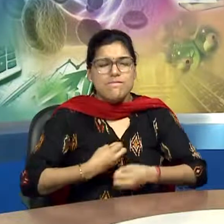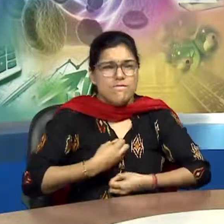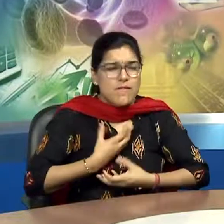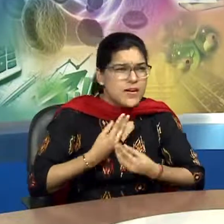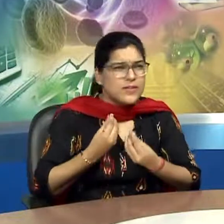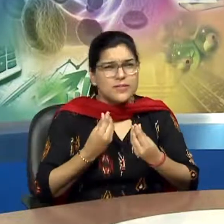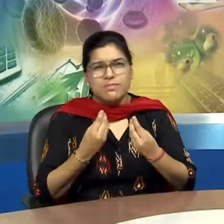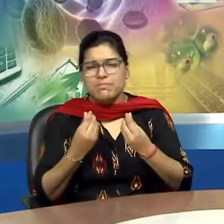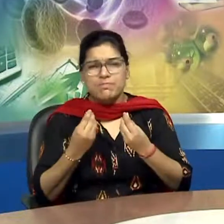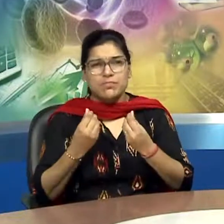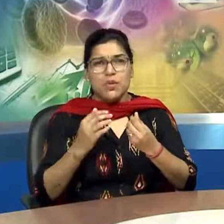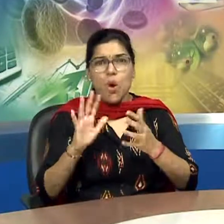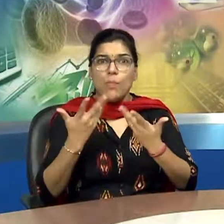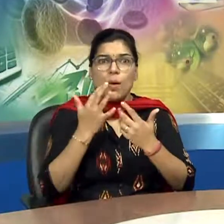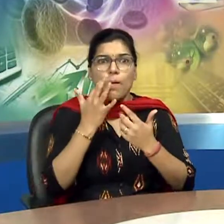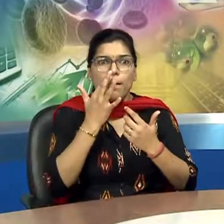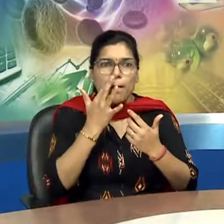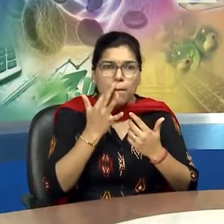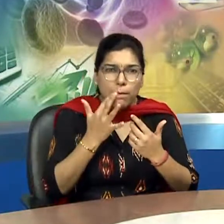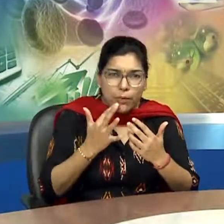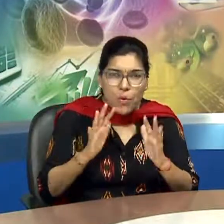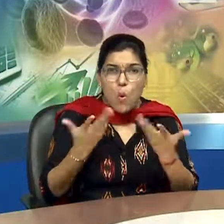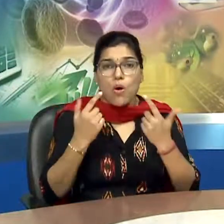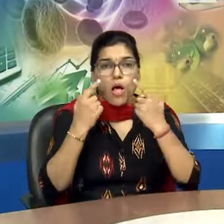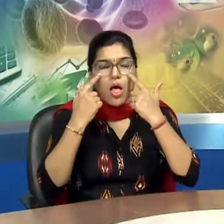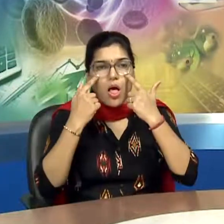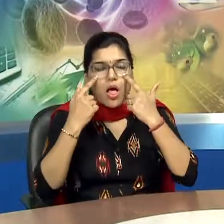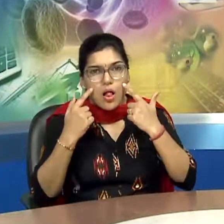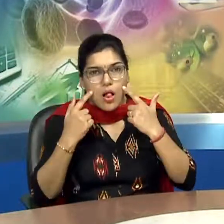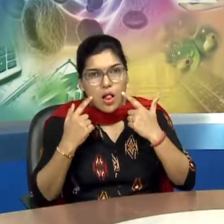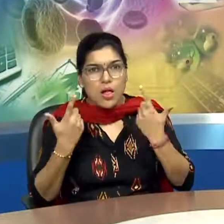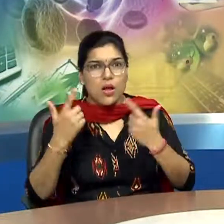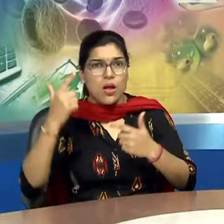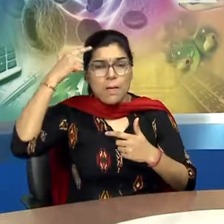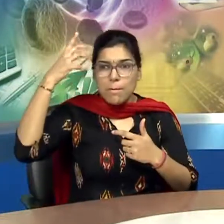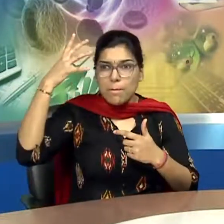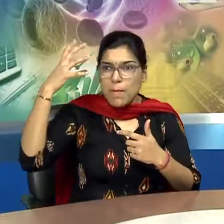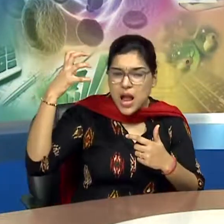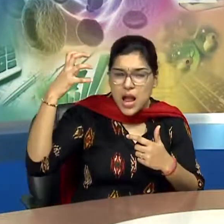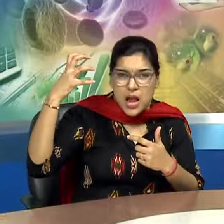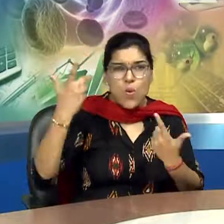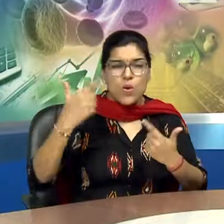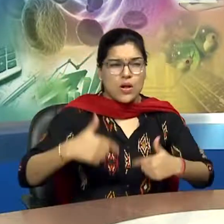This word is withdrawal. Withdrawal symptoms are